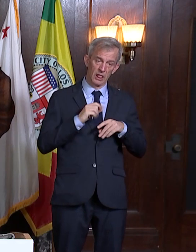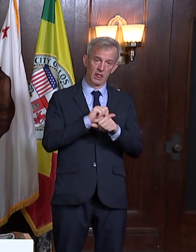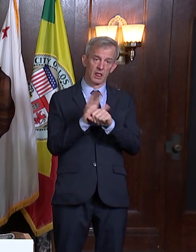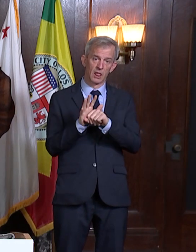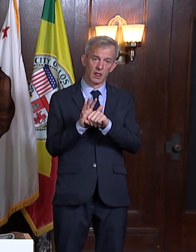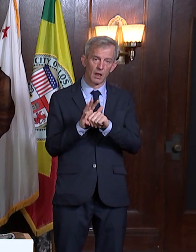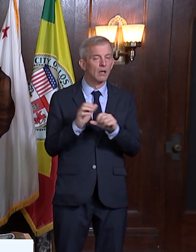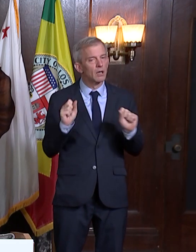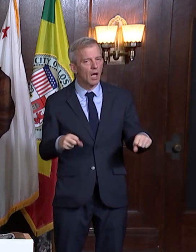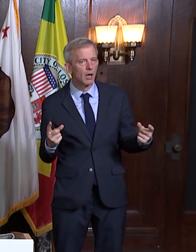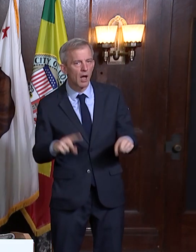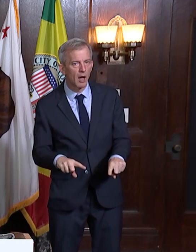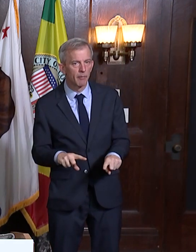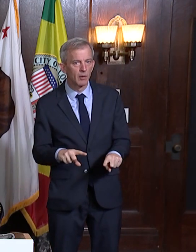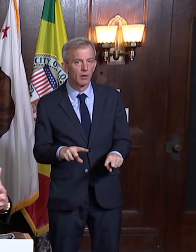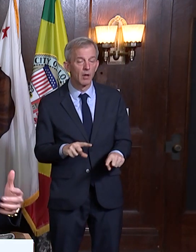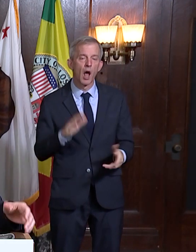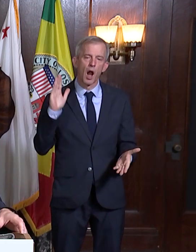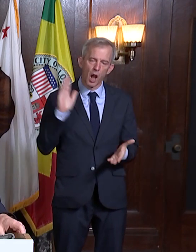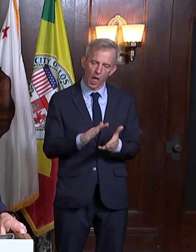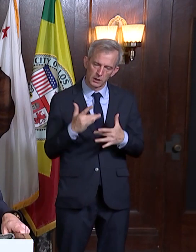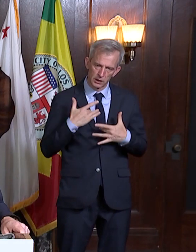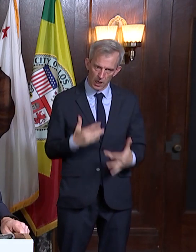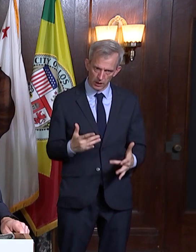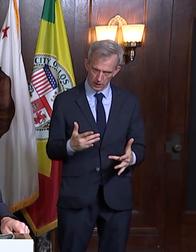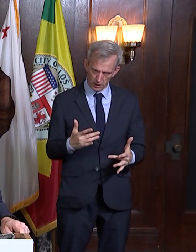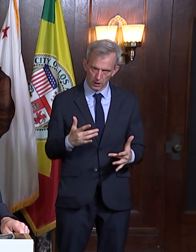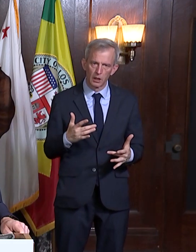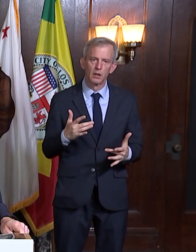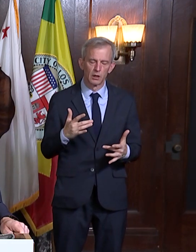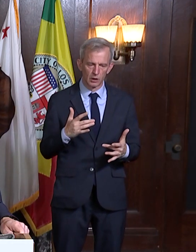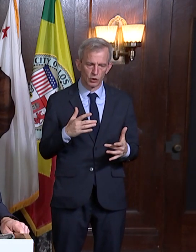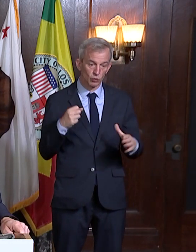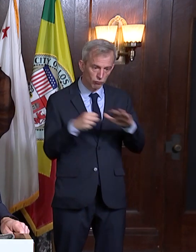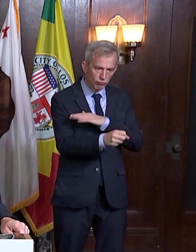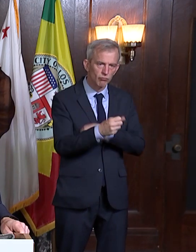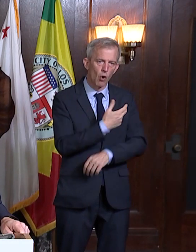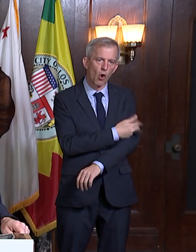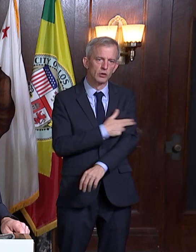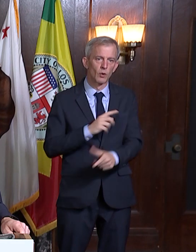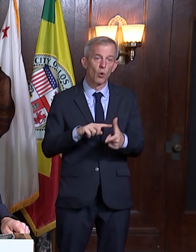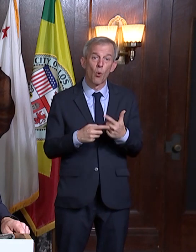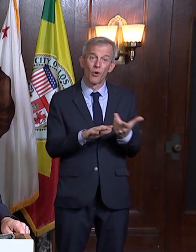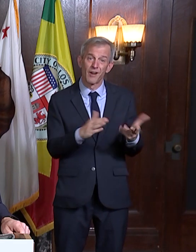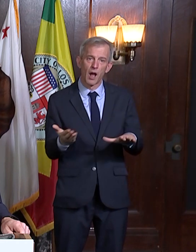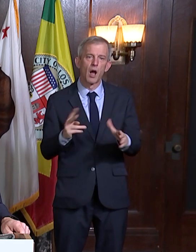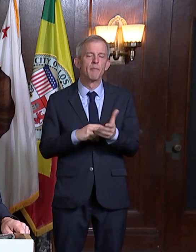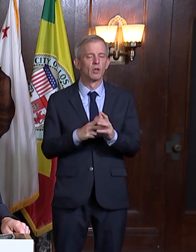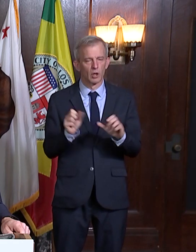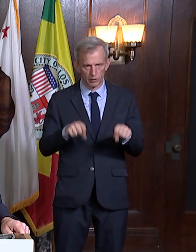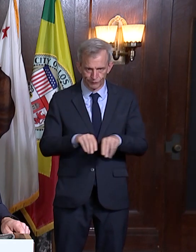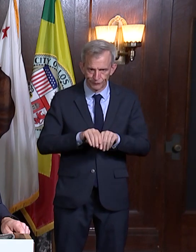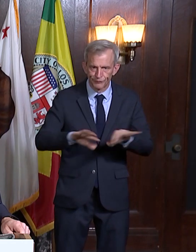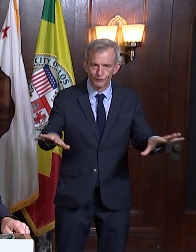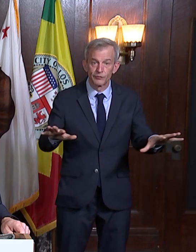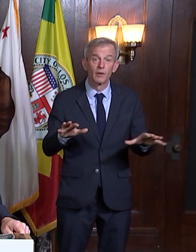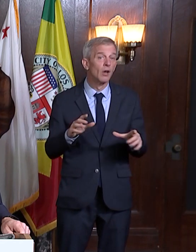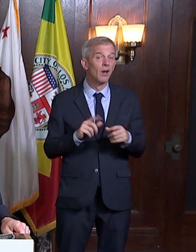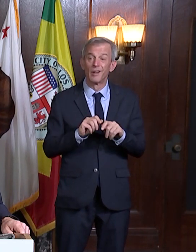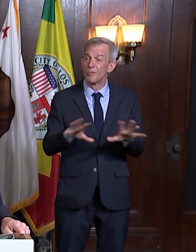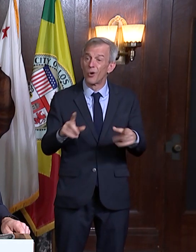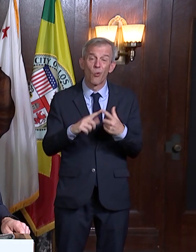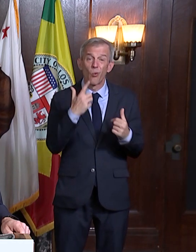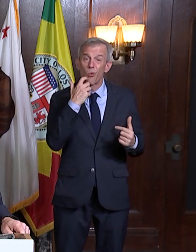hospitalized or die, they can be part of passing this on to vulnerable folks who are out there, including grandparents who they may be spending time